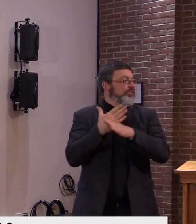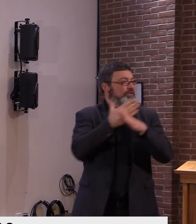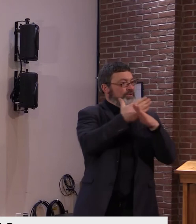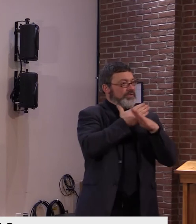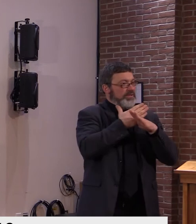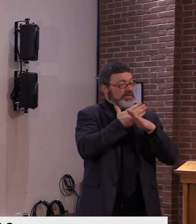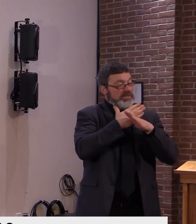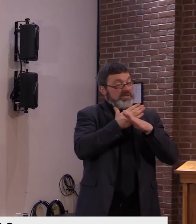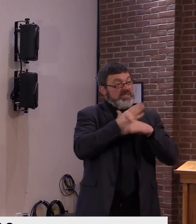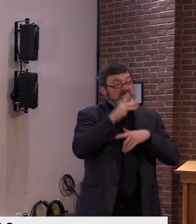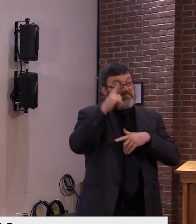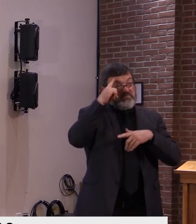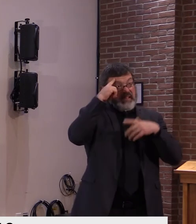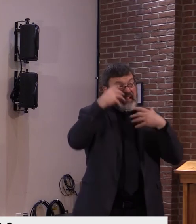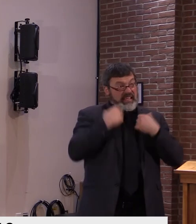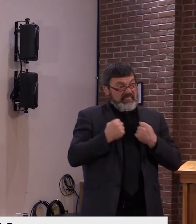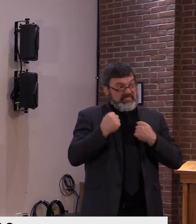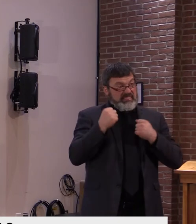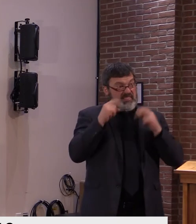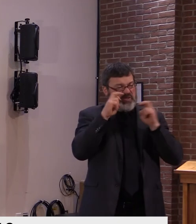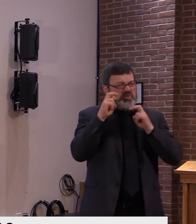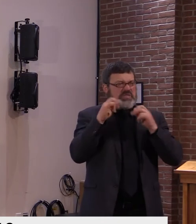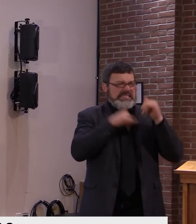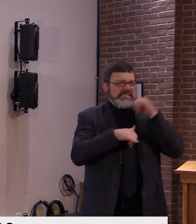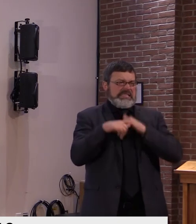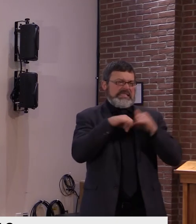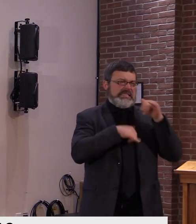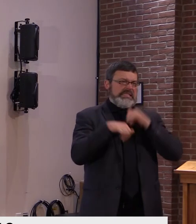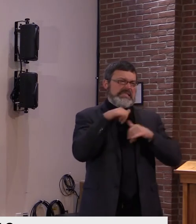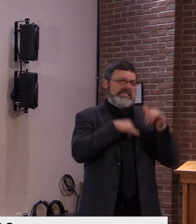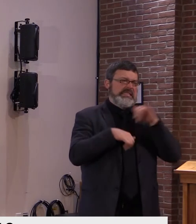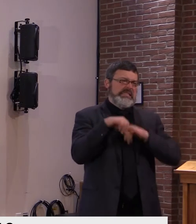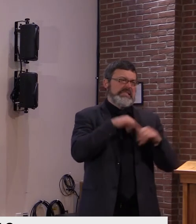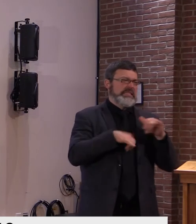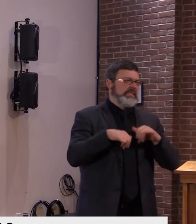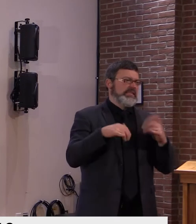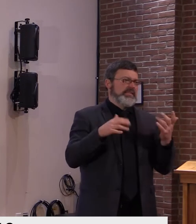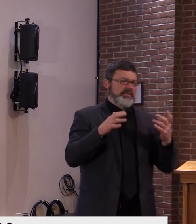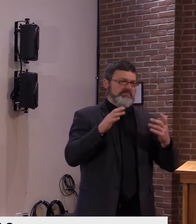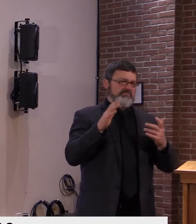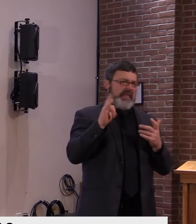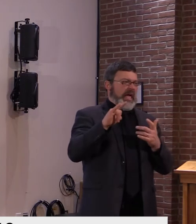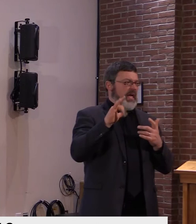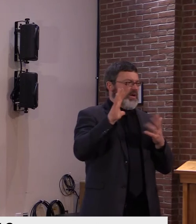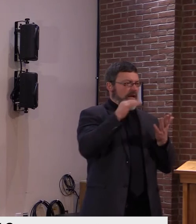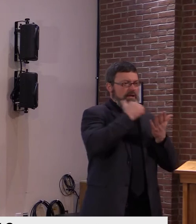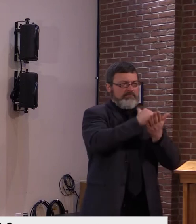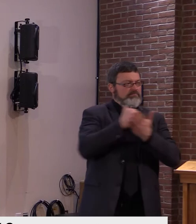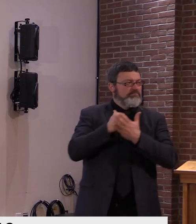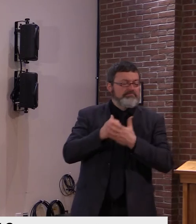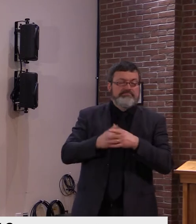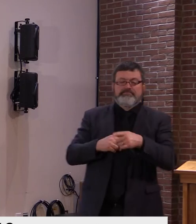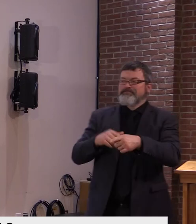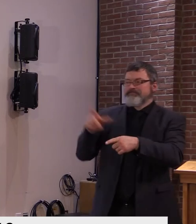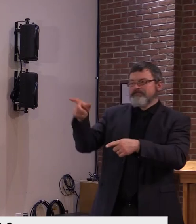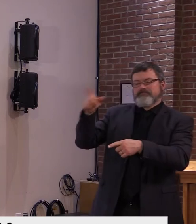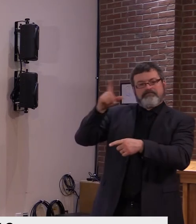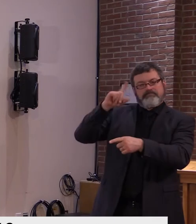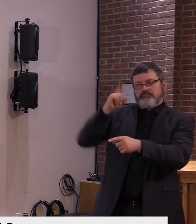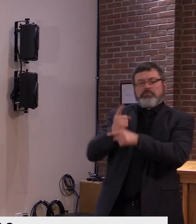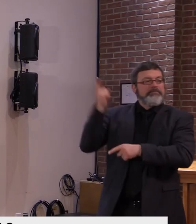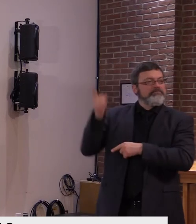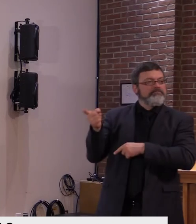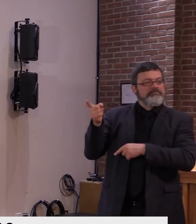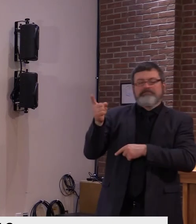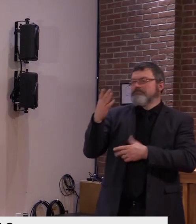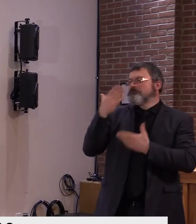Absolutely. Thank you very much. All right, we'll now go back to Ham Davis